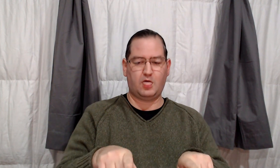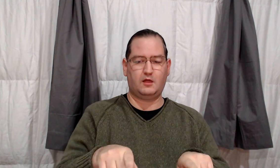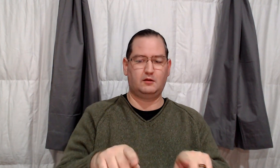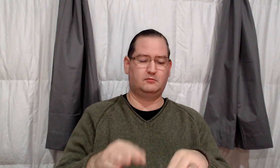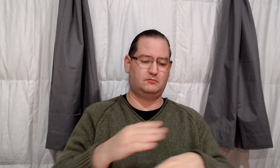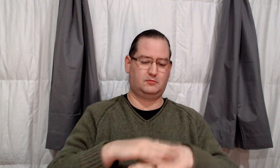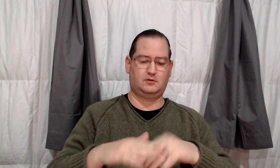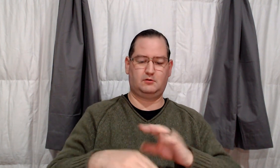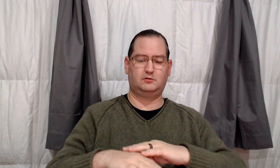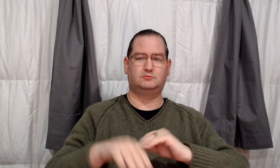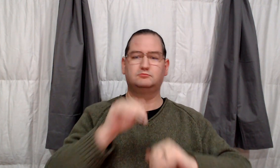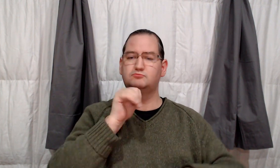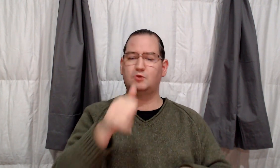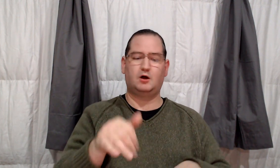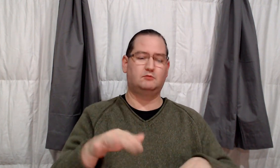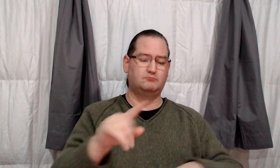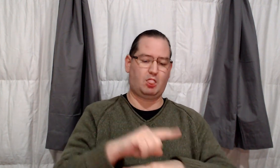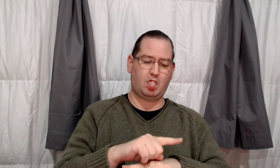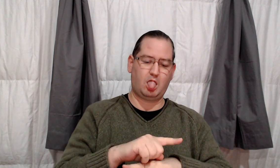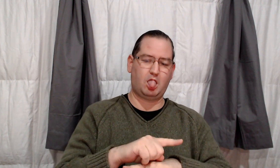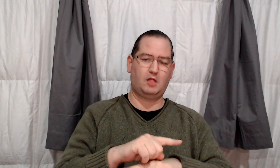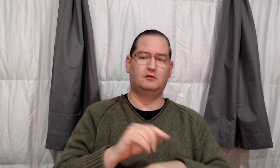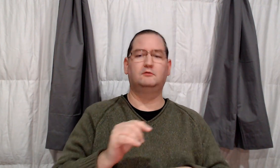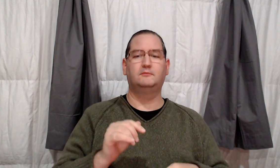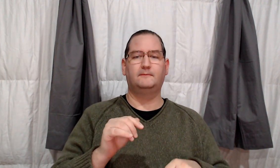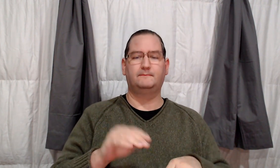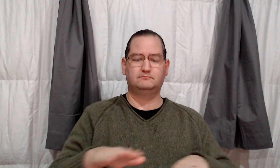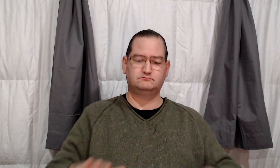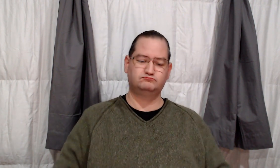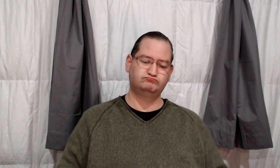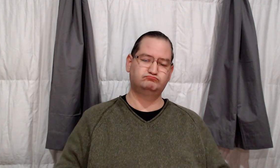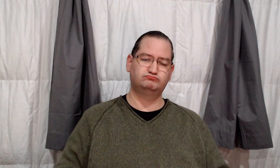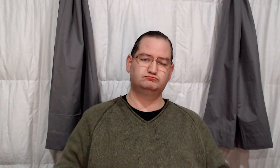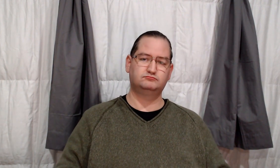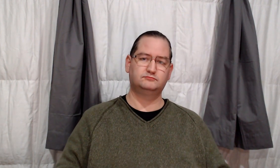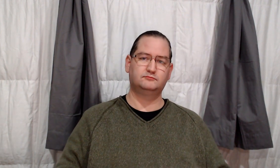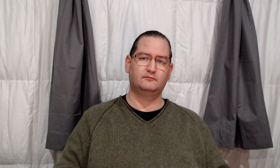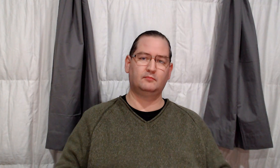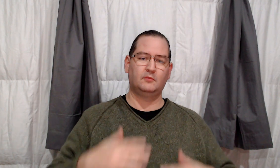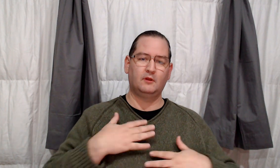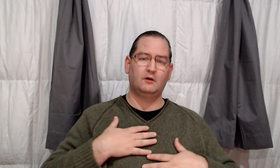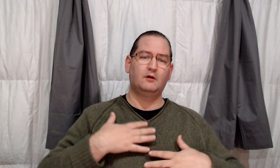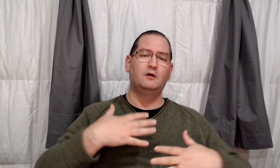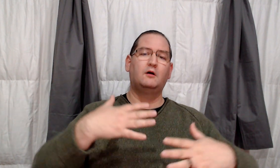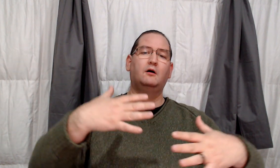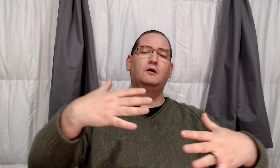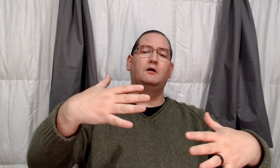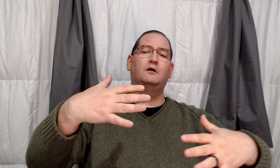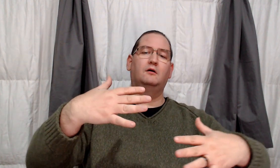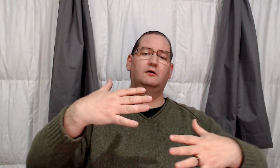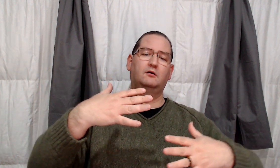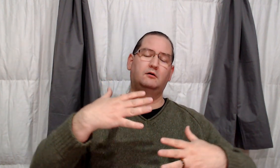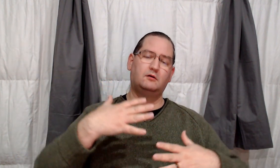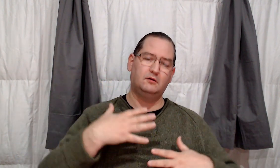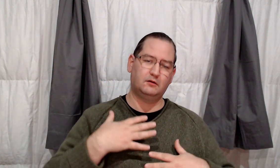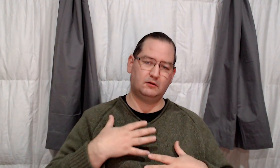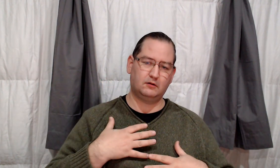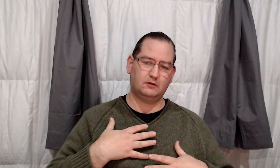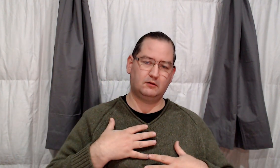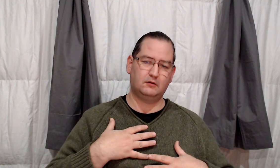And as you breathe out, just allow your eyes to close, but only as quickly as you're ready to